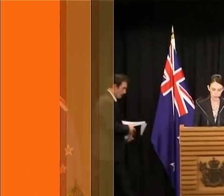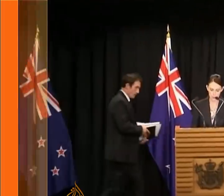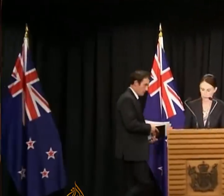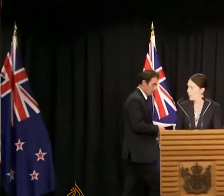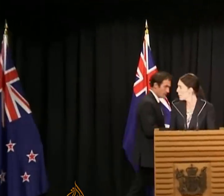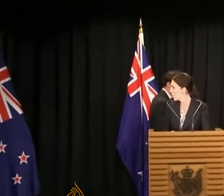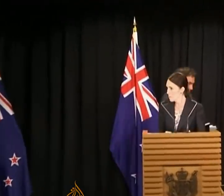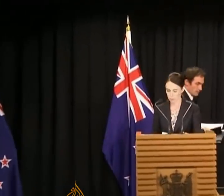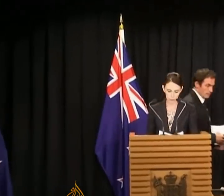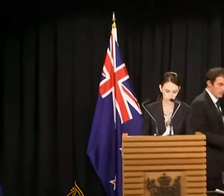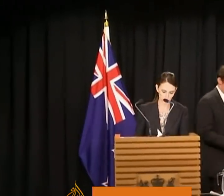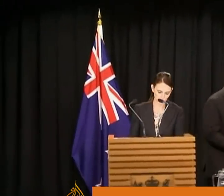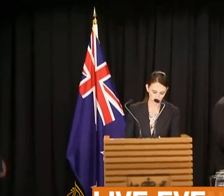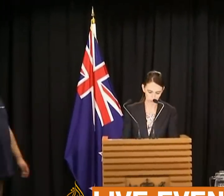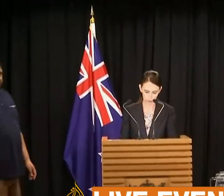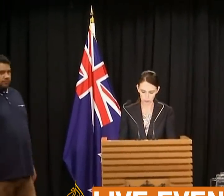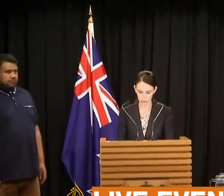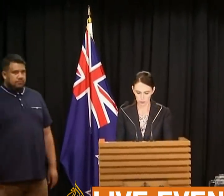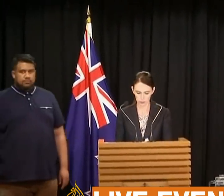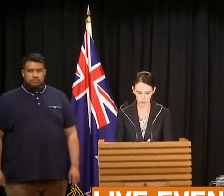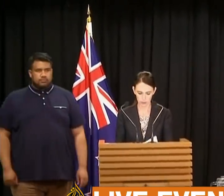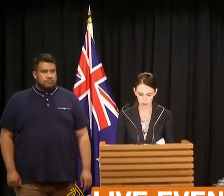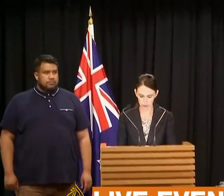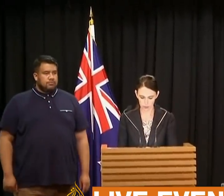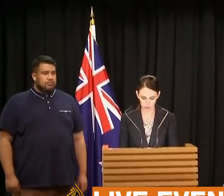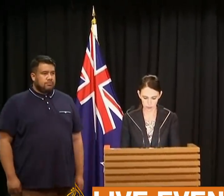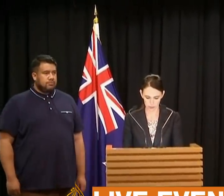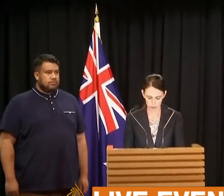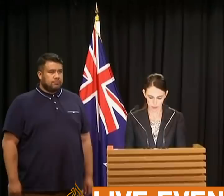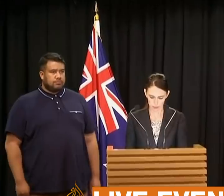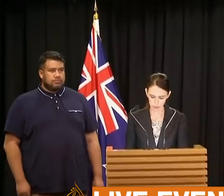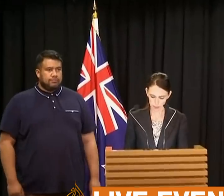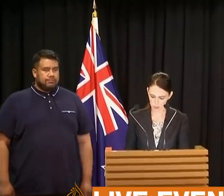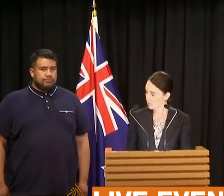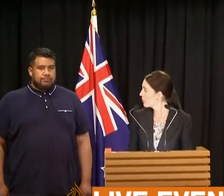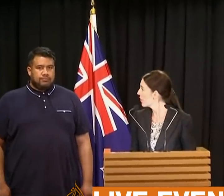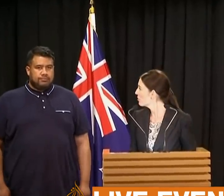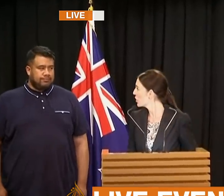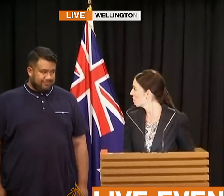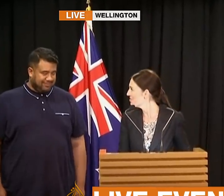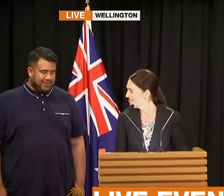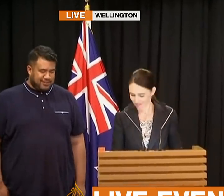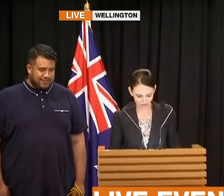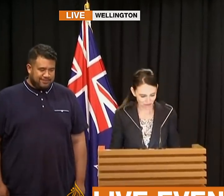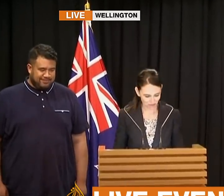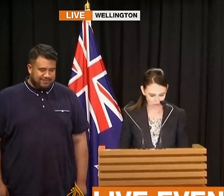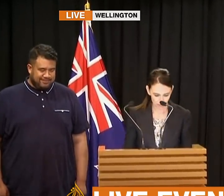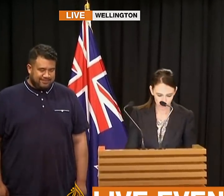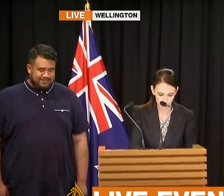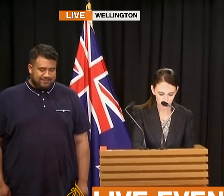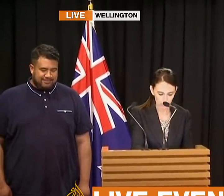who don't mind the idea. And New Zealand's Prime Minister Jacinda Ardern is holding another of her news conferences in Wellington. Let's just listen in to what she has to